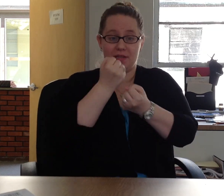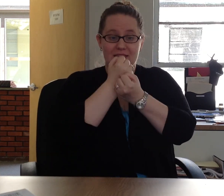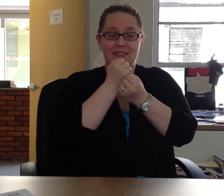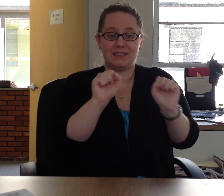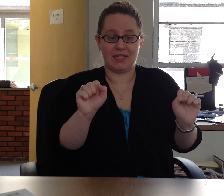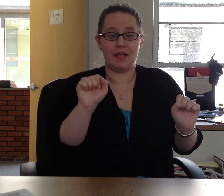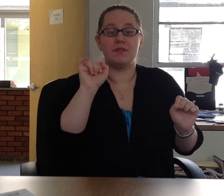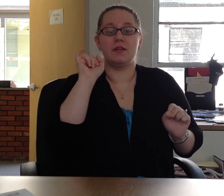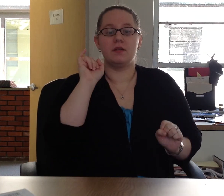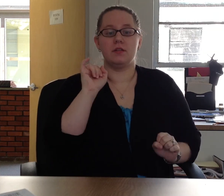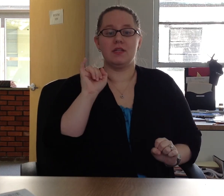one of two ways.